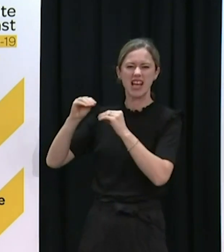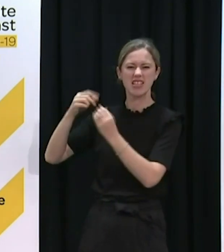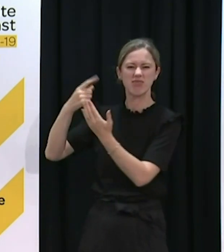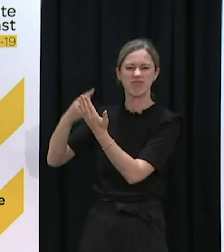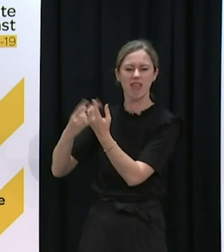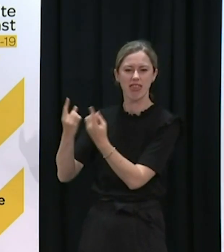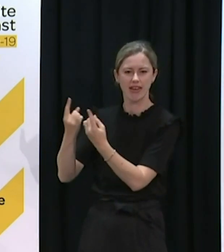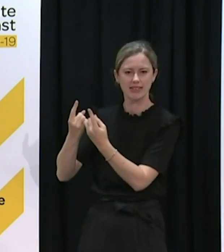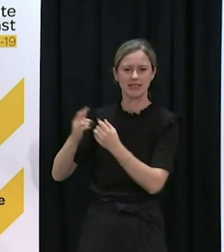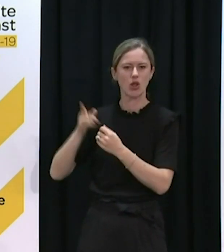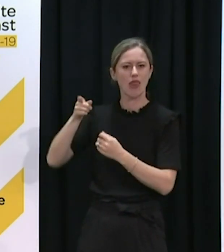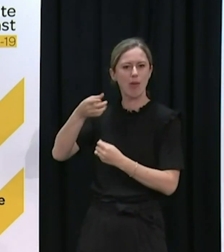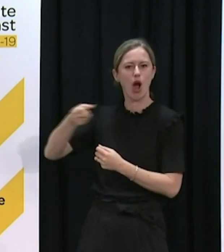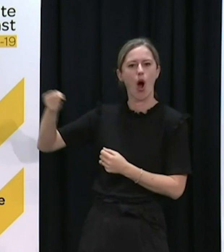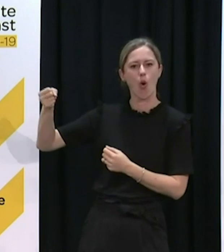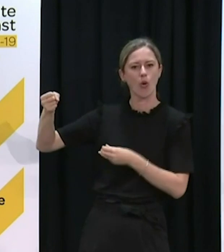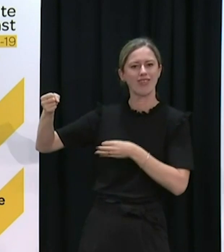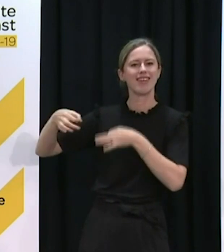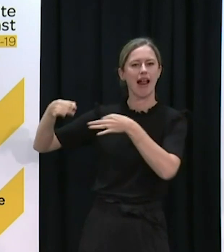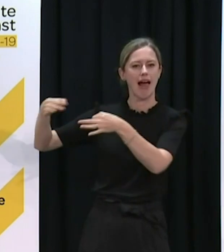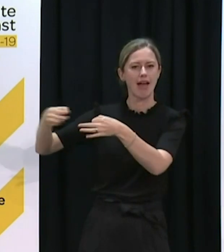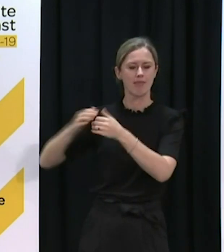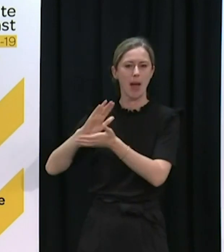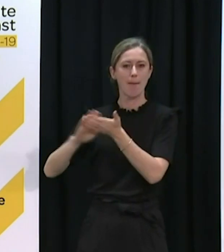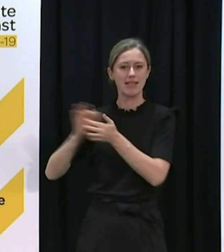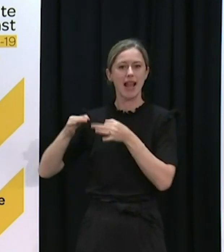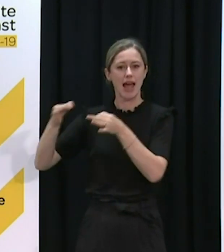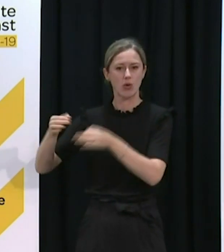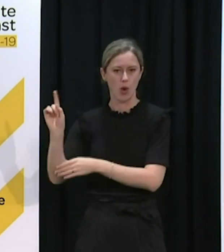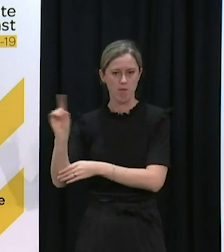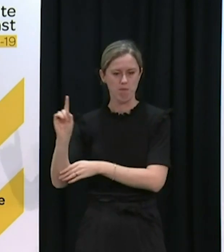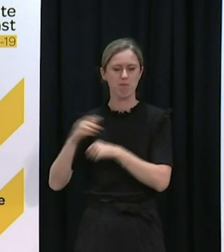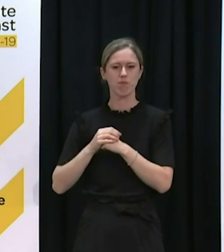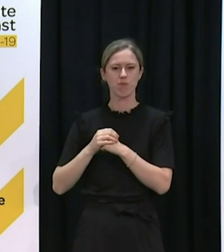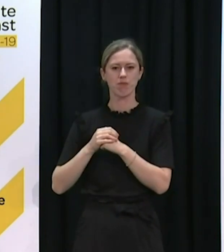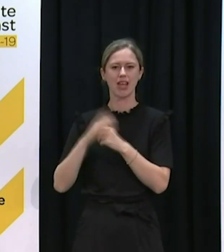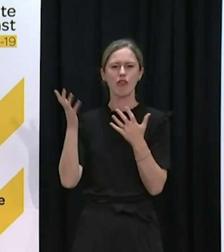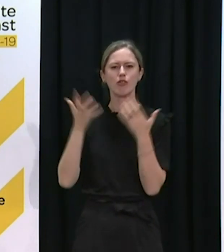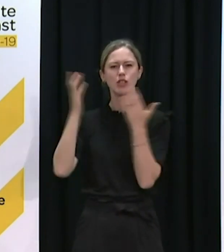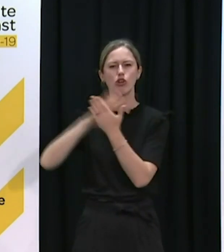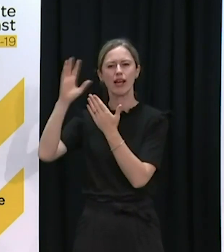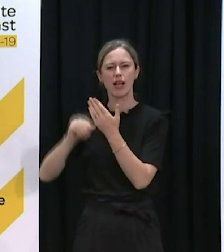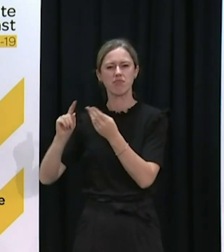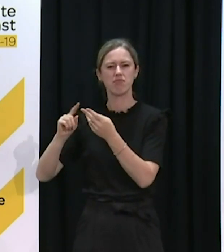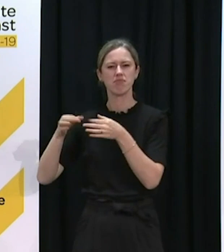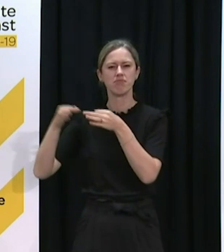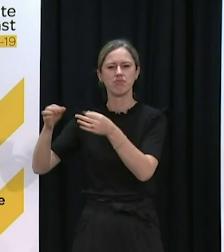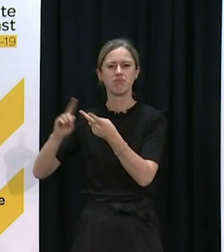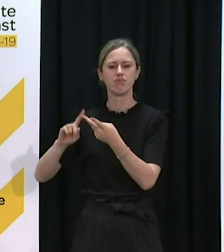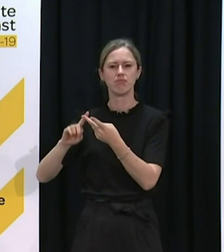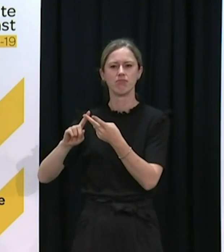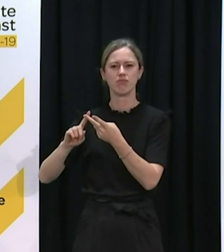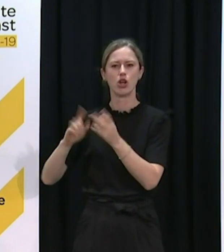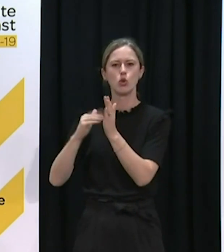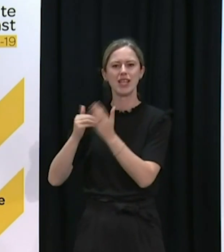following the disruptions caused by COVID-19. So that means resetting the timelines for the refresh of the curriculum, the introduction